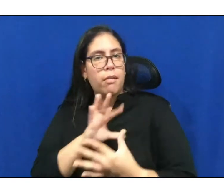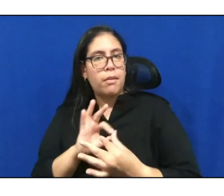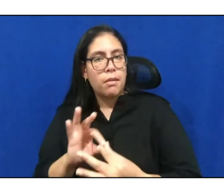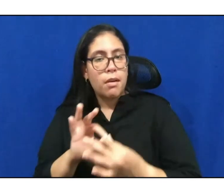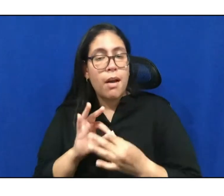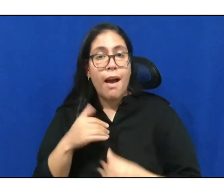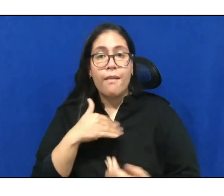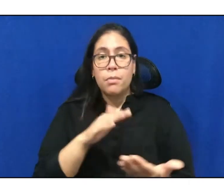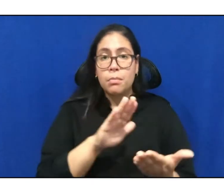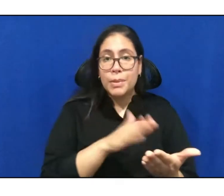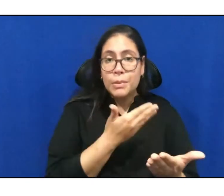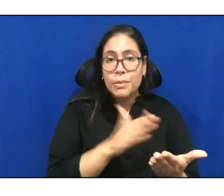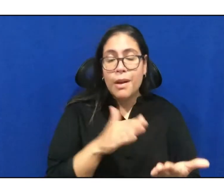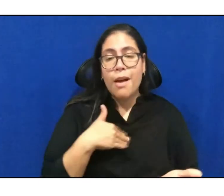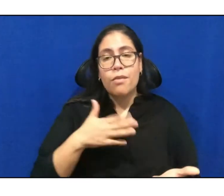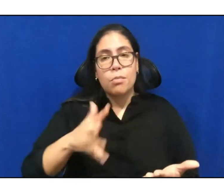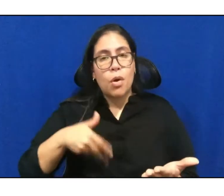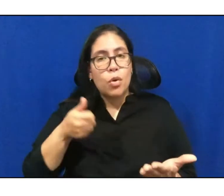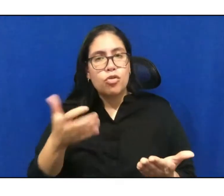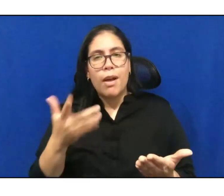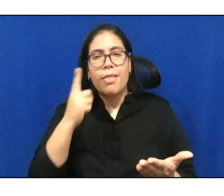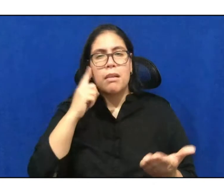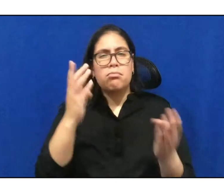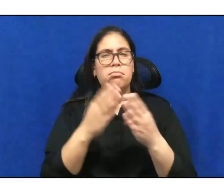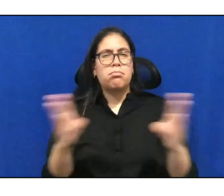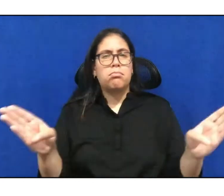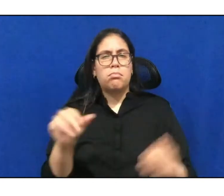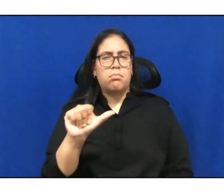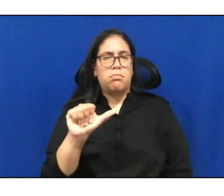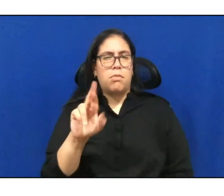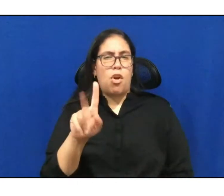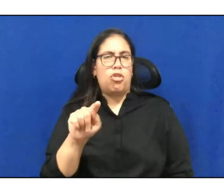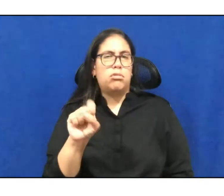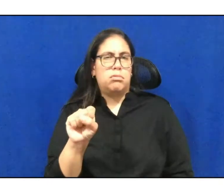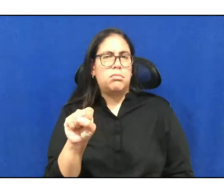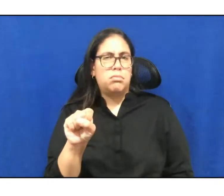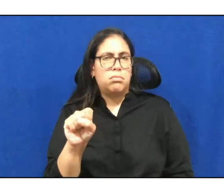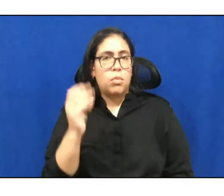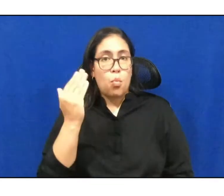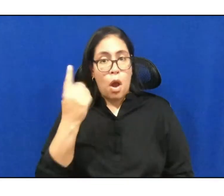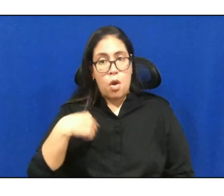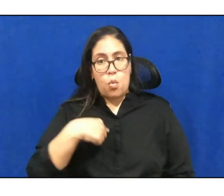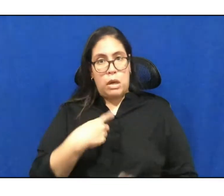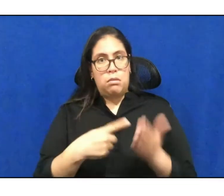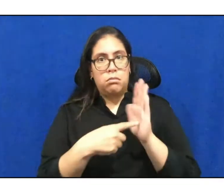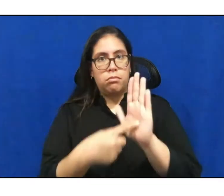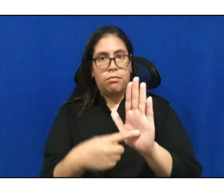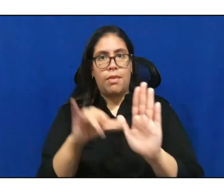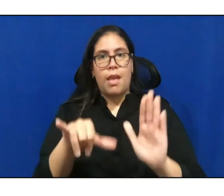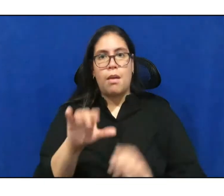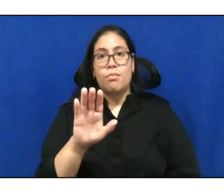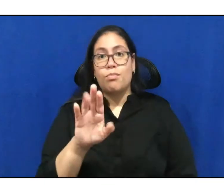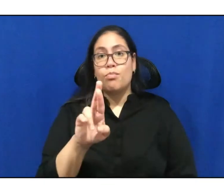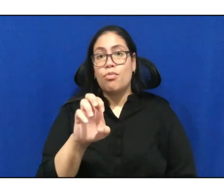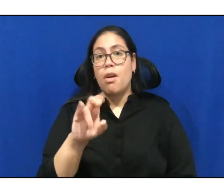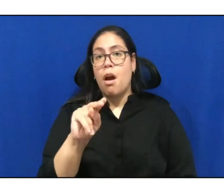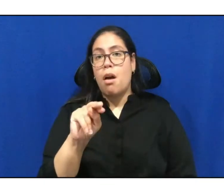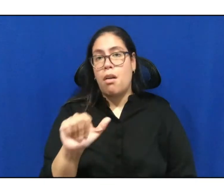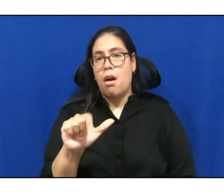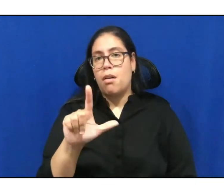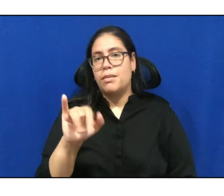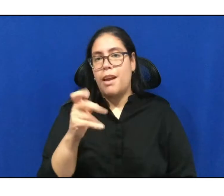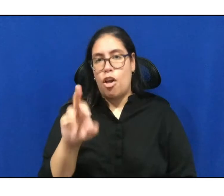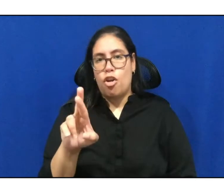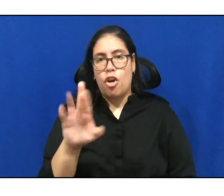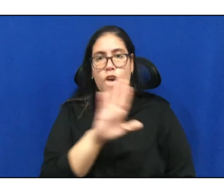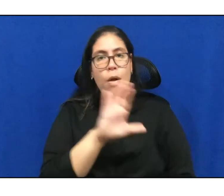too. The arts, I think, I'm thinking about this a lot just because we're displaying this Breonna Taylor portrait and the way that arts can transform